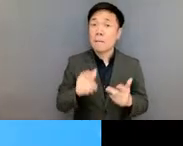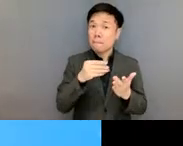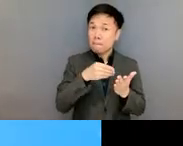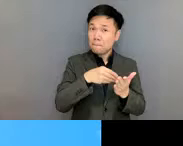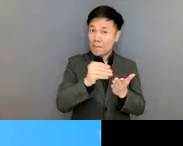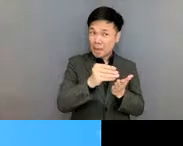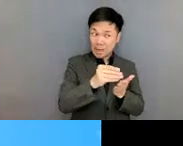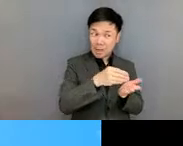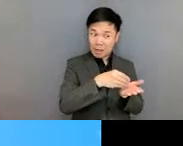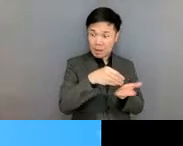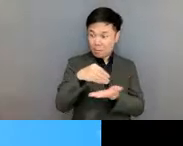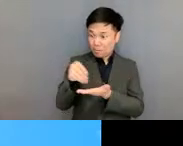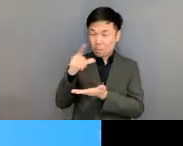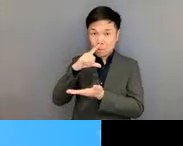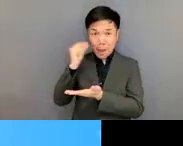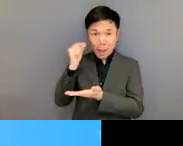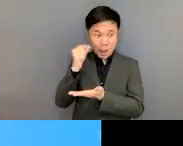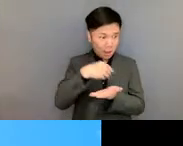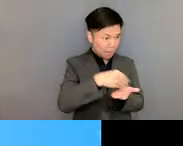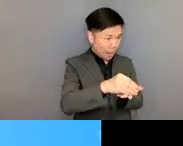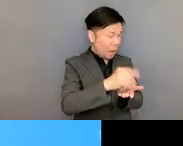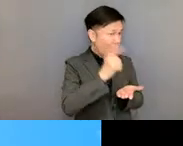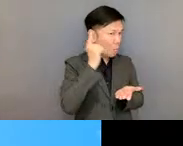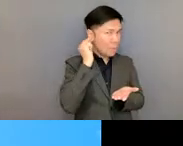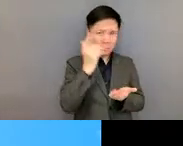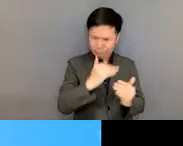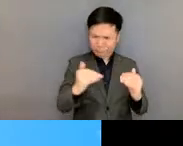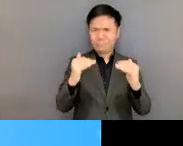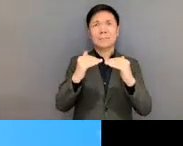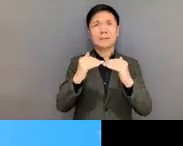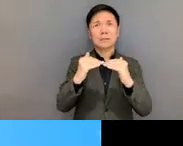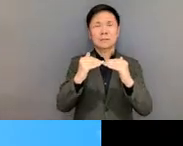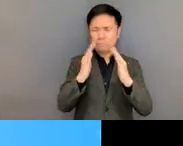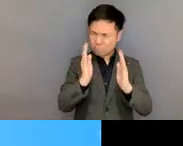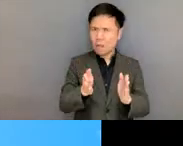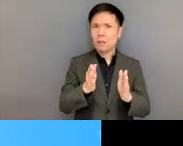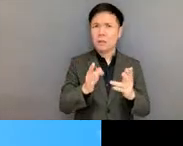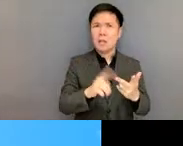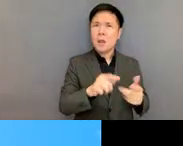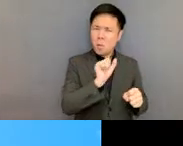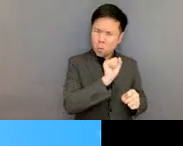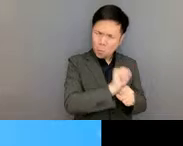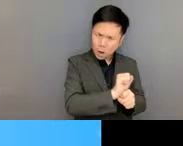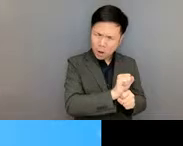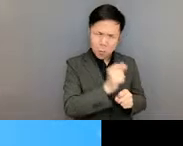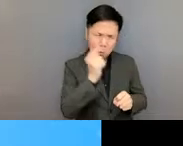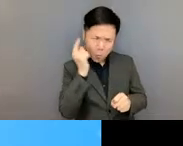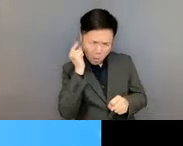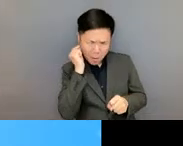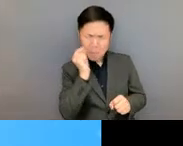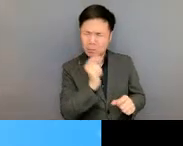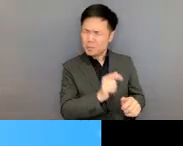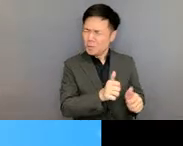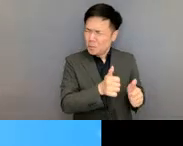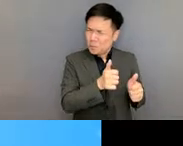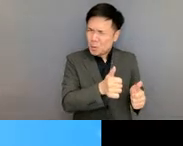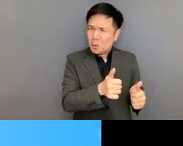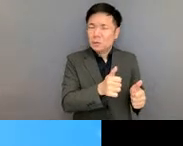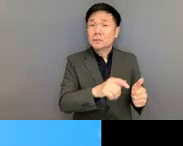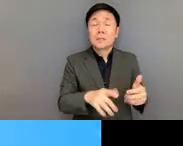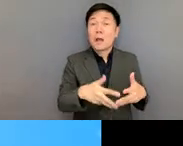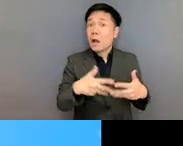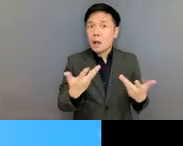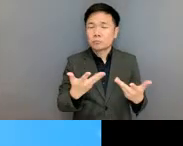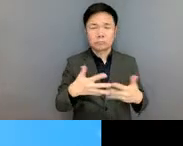be decent. This vision can only be realized through gender mainstreaming,